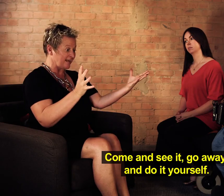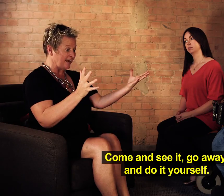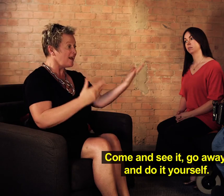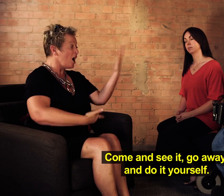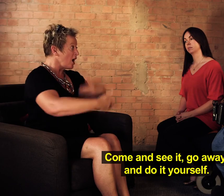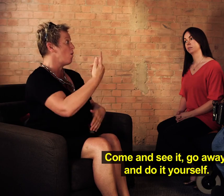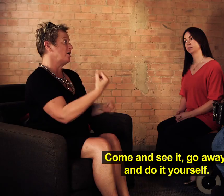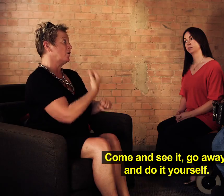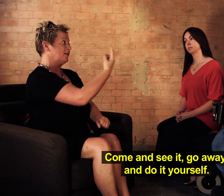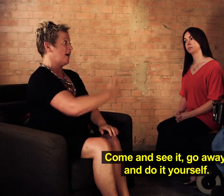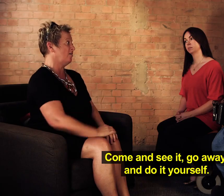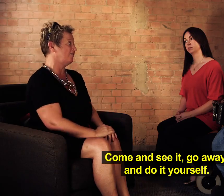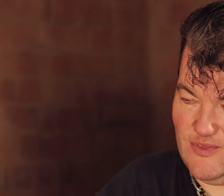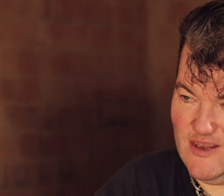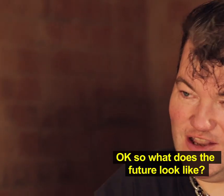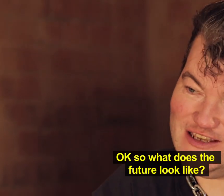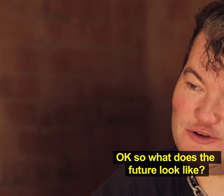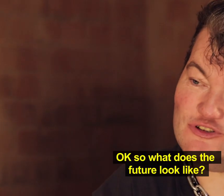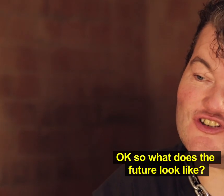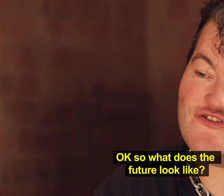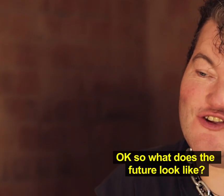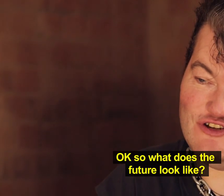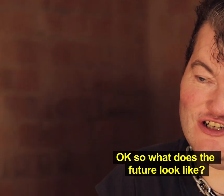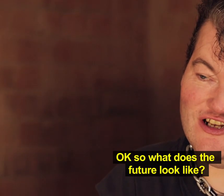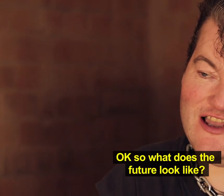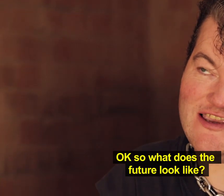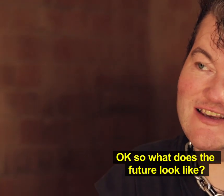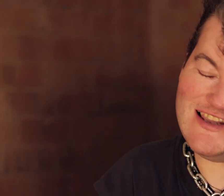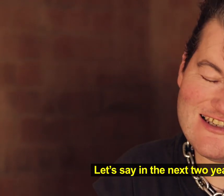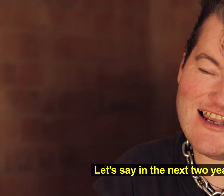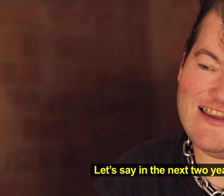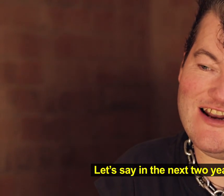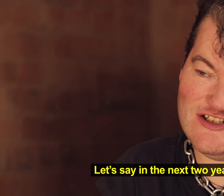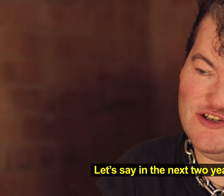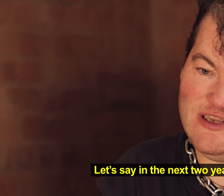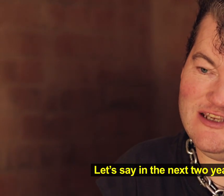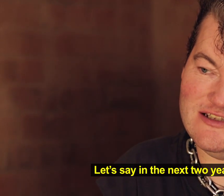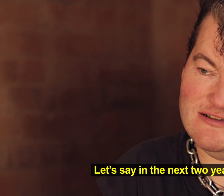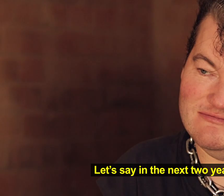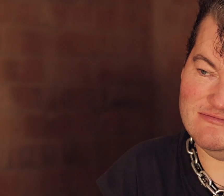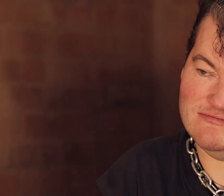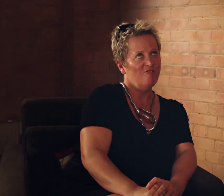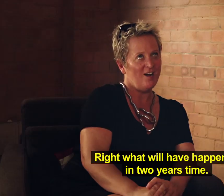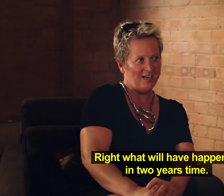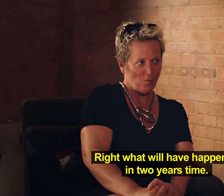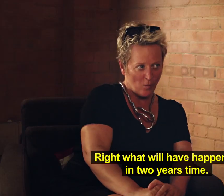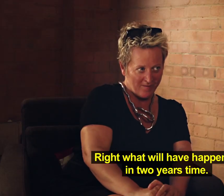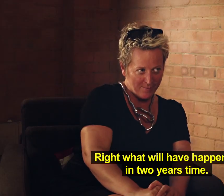see it, go away and do it yourself. Okay, so what does the future look like? Let's say in the next 2 years. Right, what would have happened